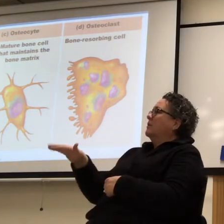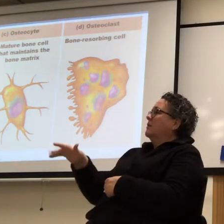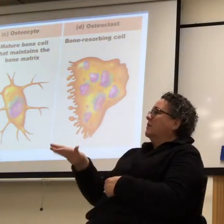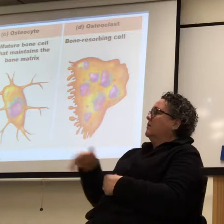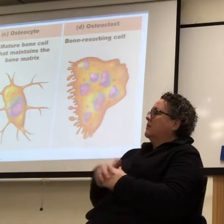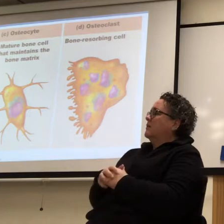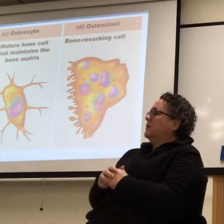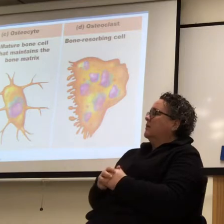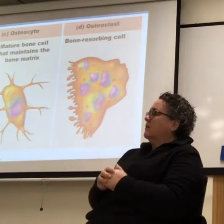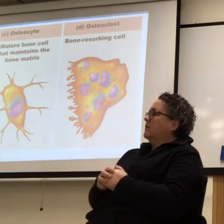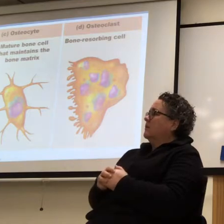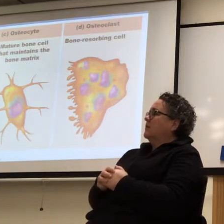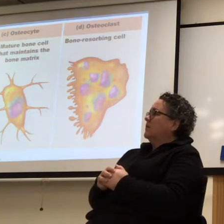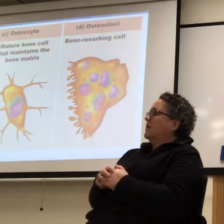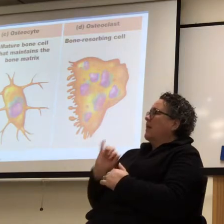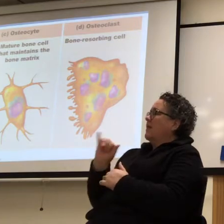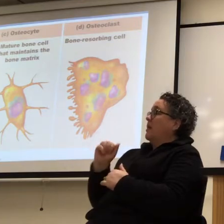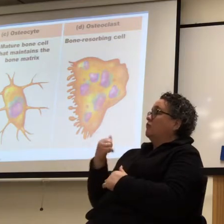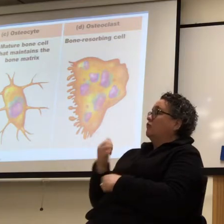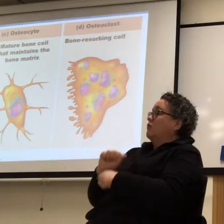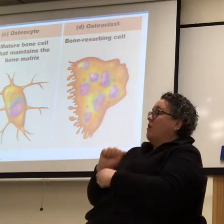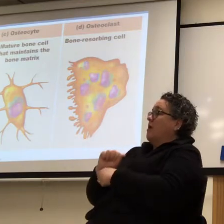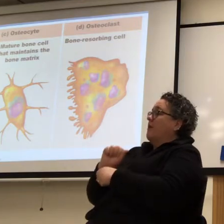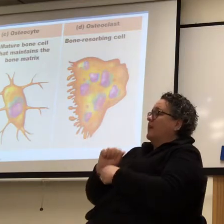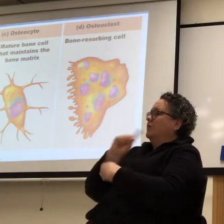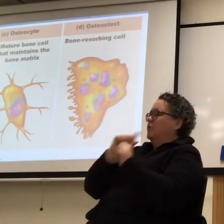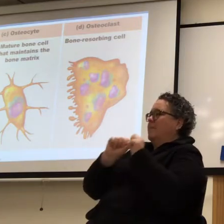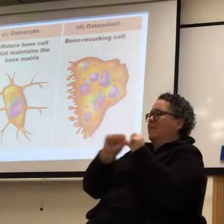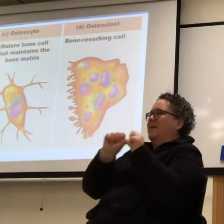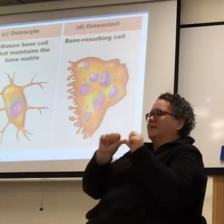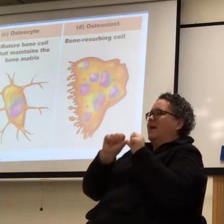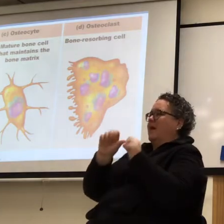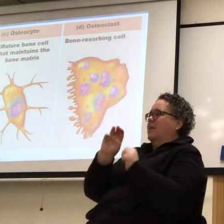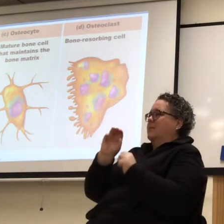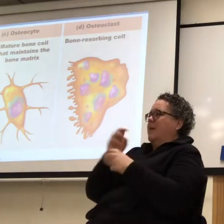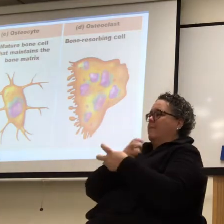Their job is just to maintain this bone matrix, the one I just described.